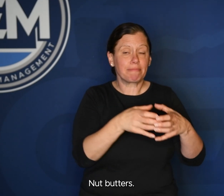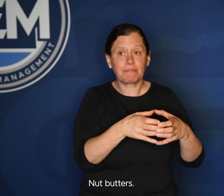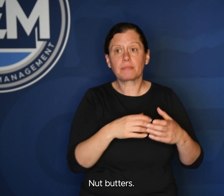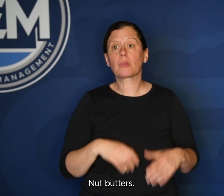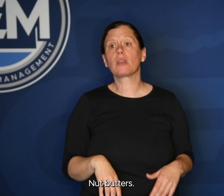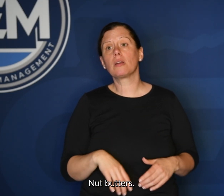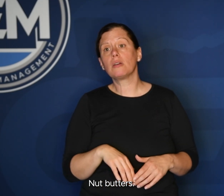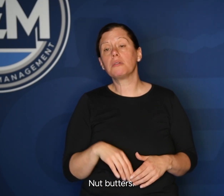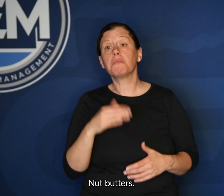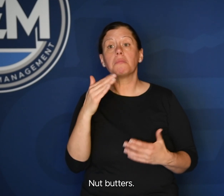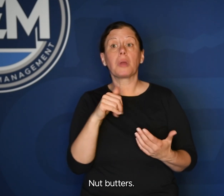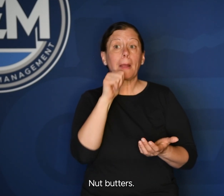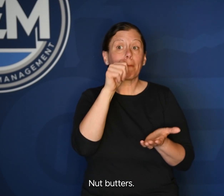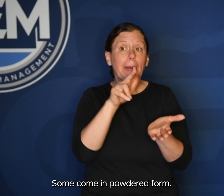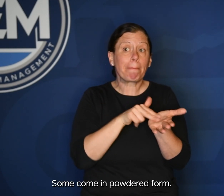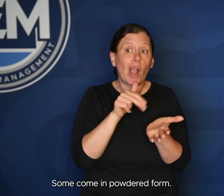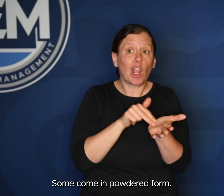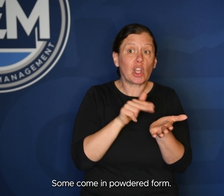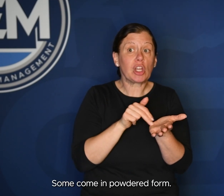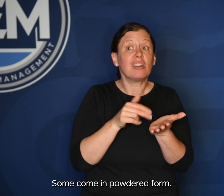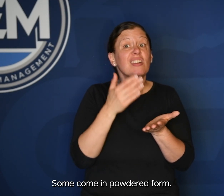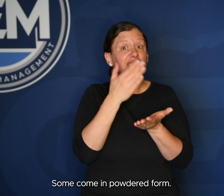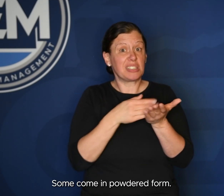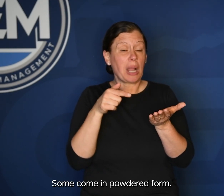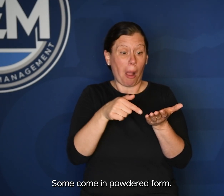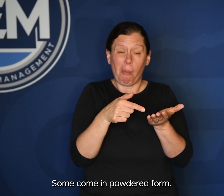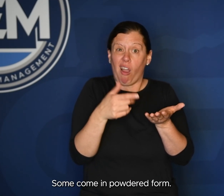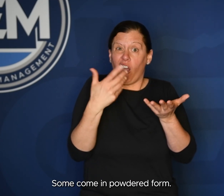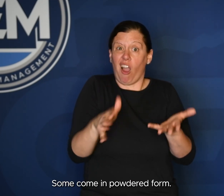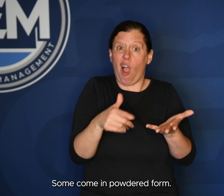Nut butters. Some come in powdered form.